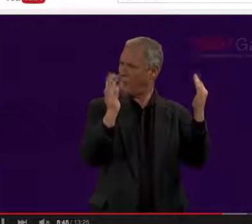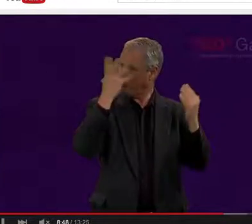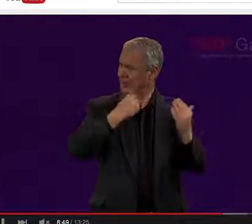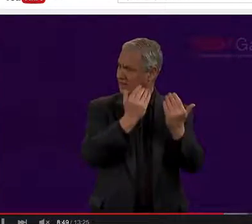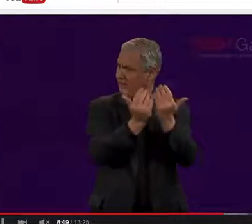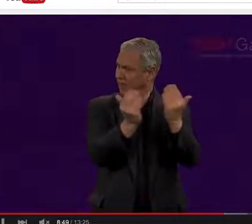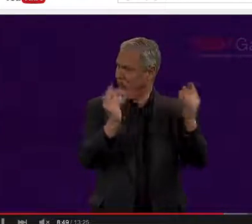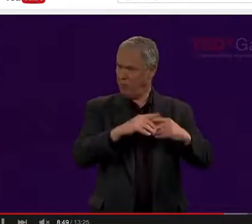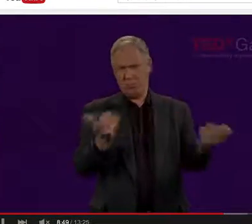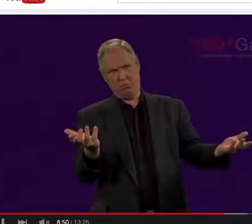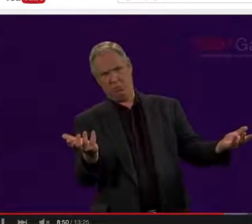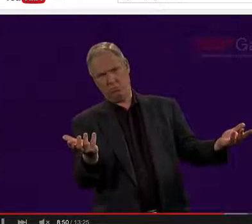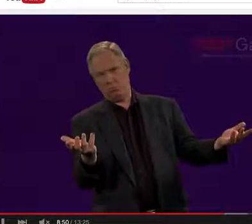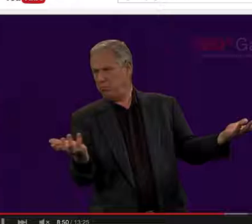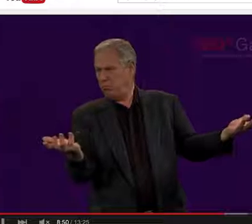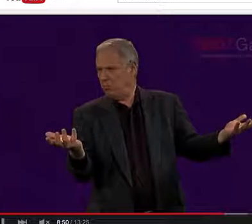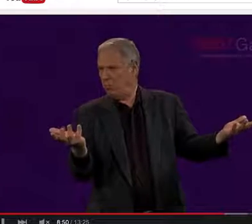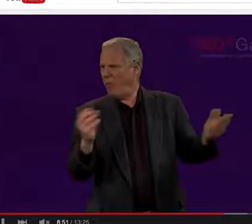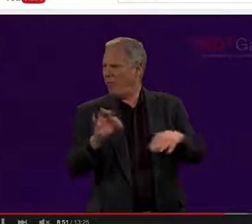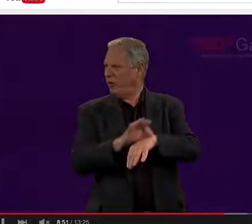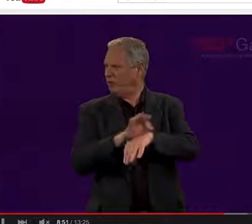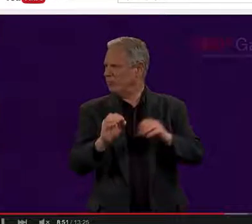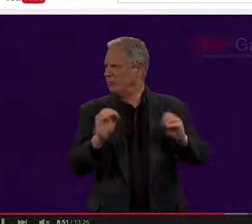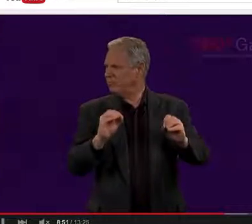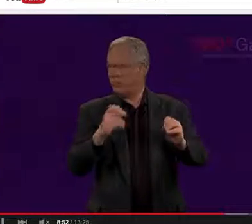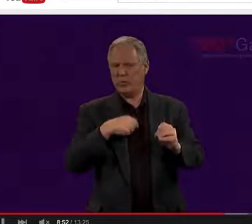different. It was looked round.